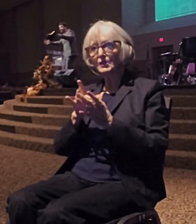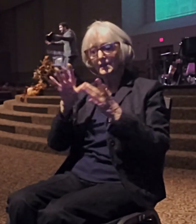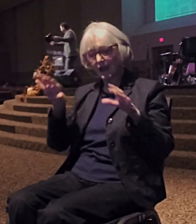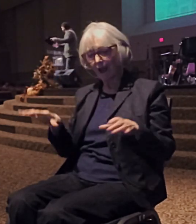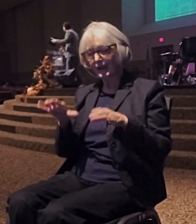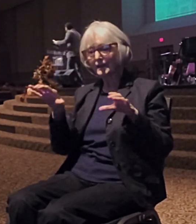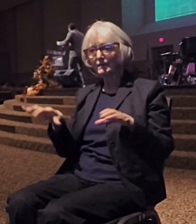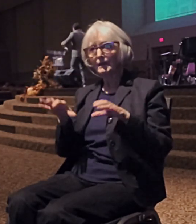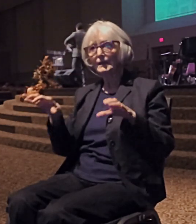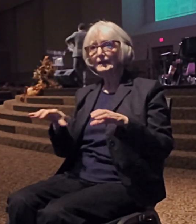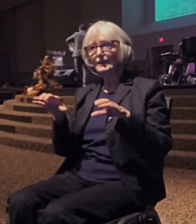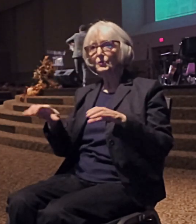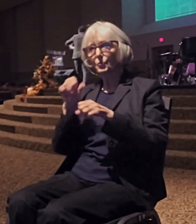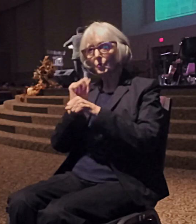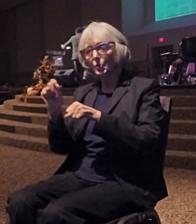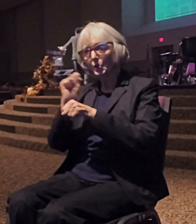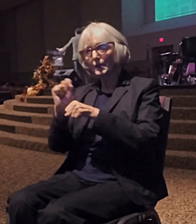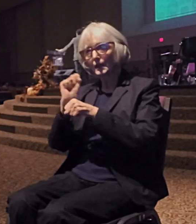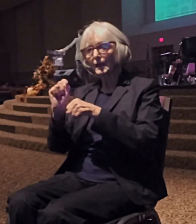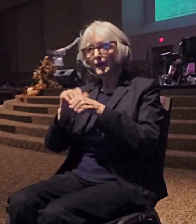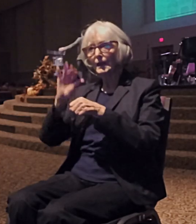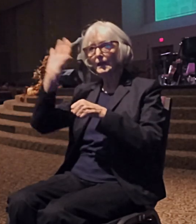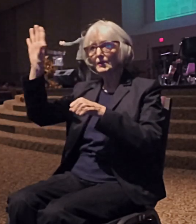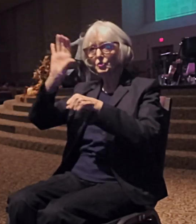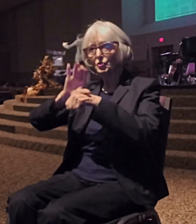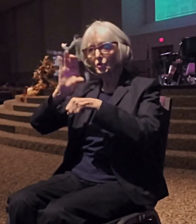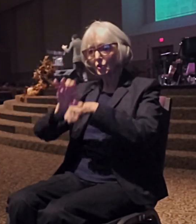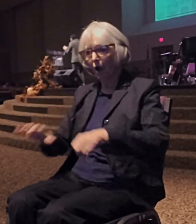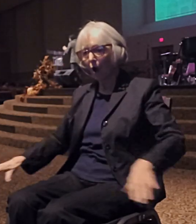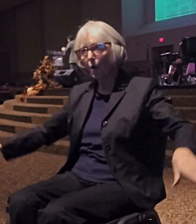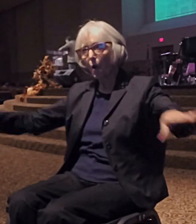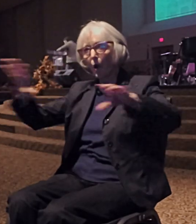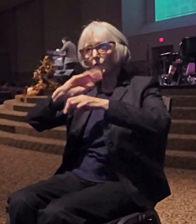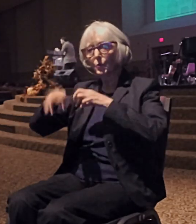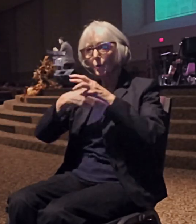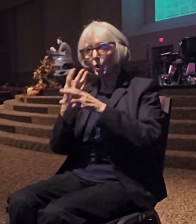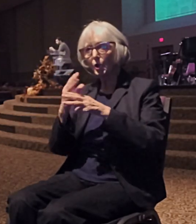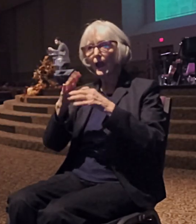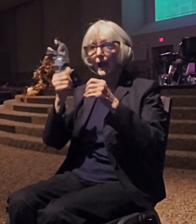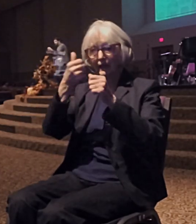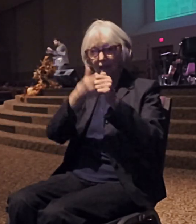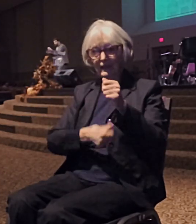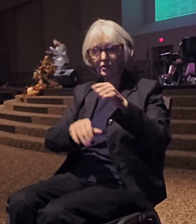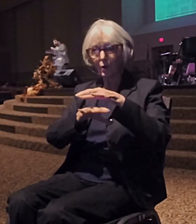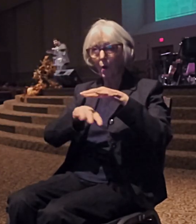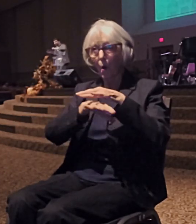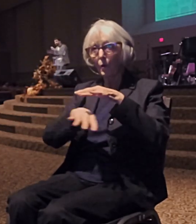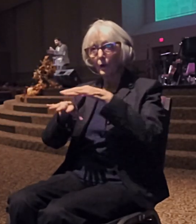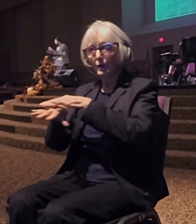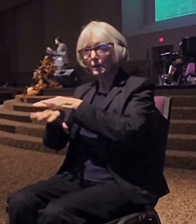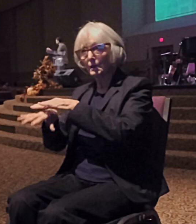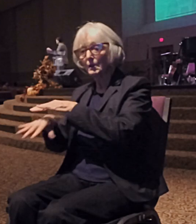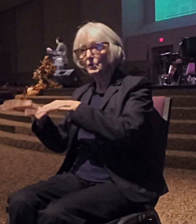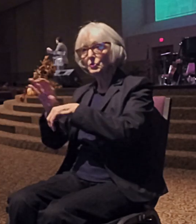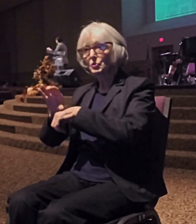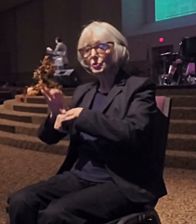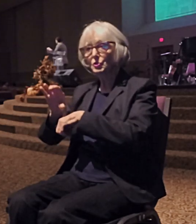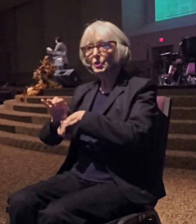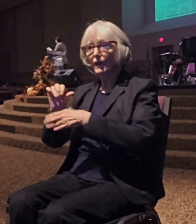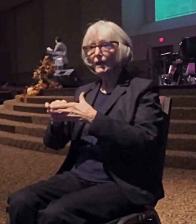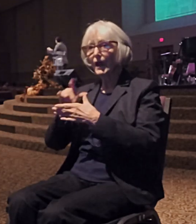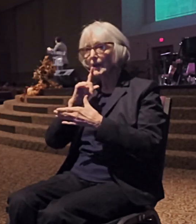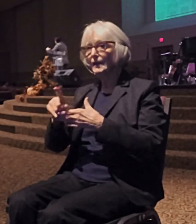work in his church, universal, global, but in each and every local church that is truly yielded to his